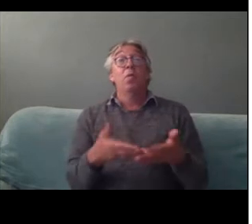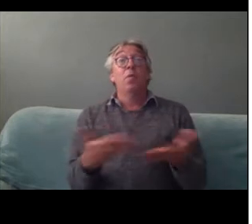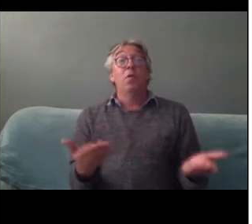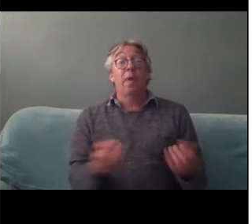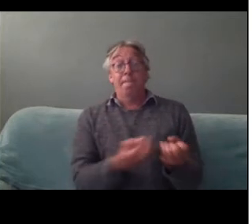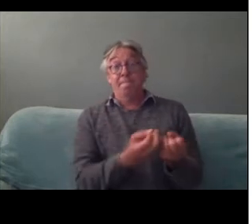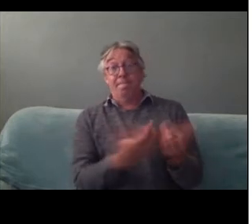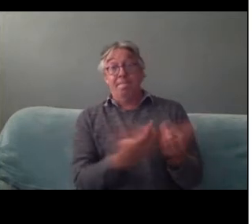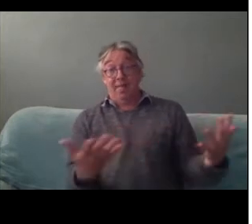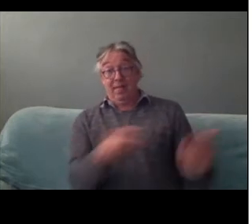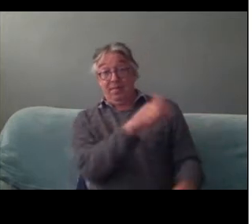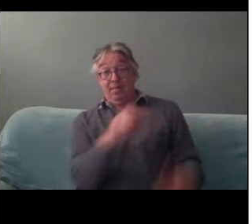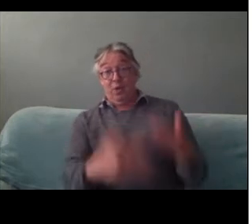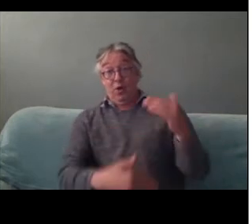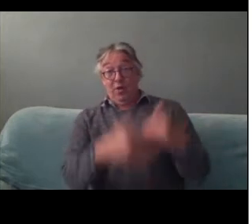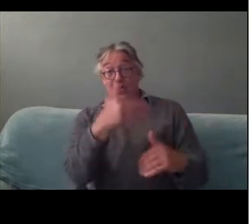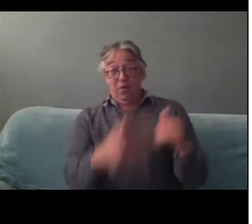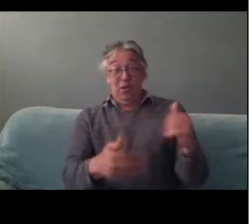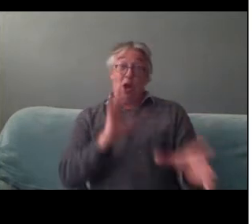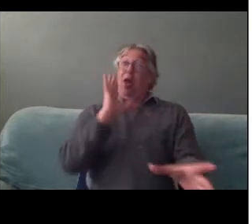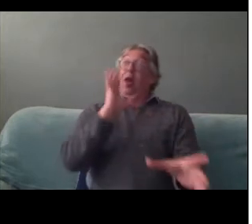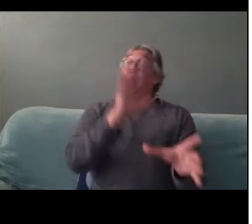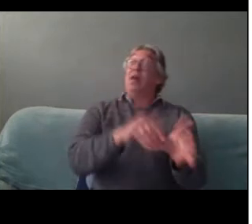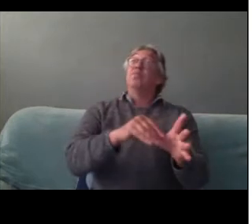included into the society.